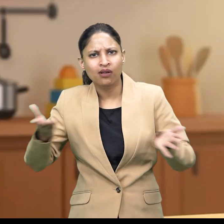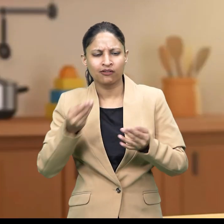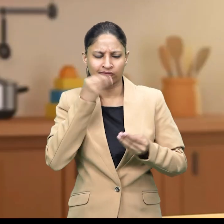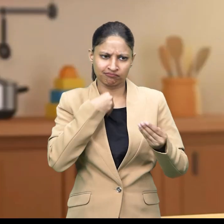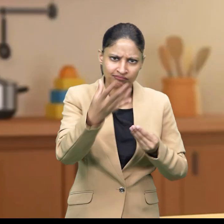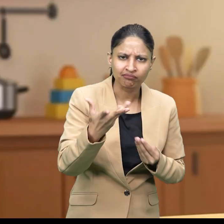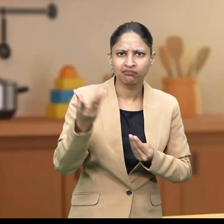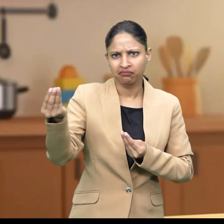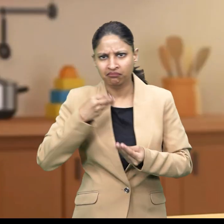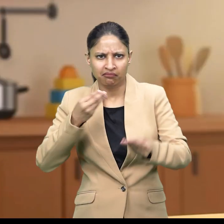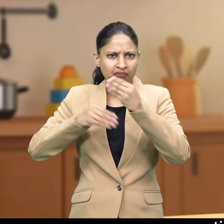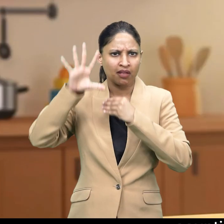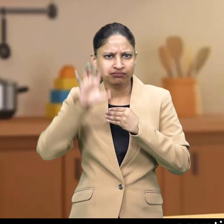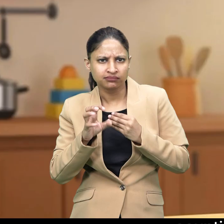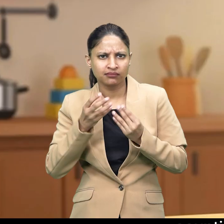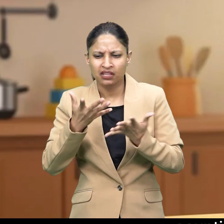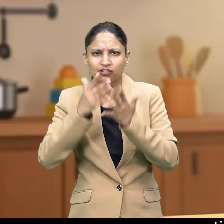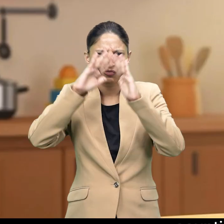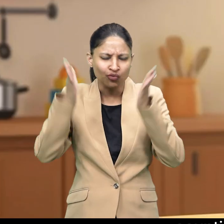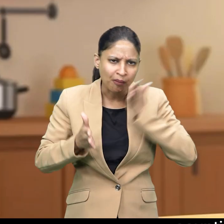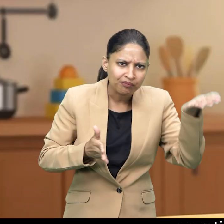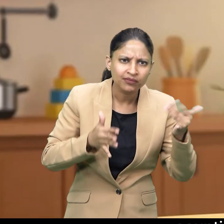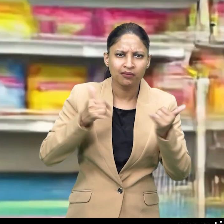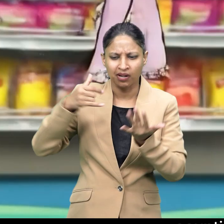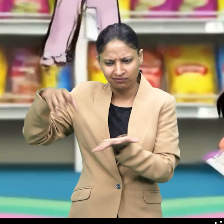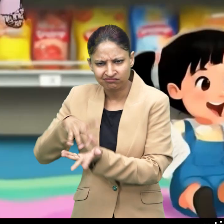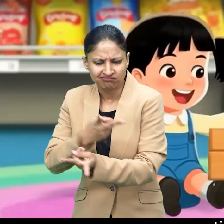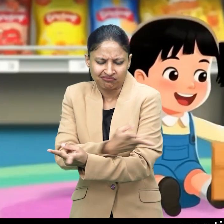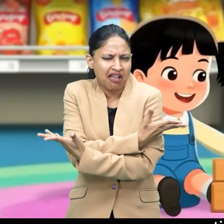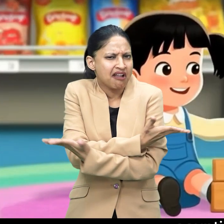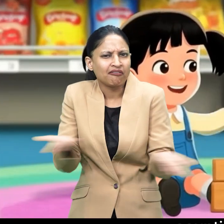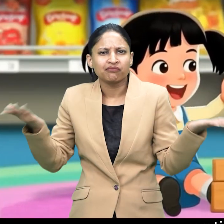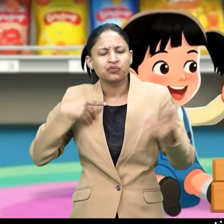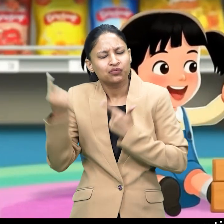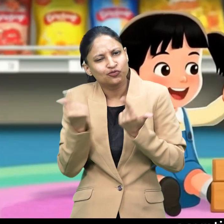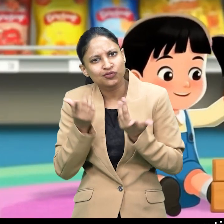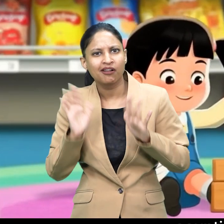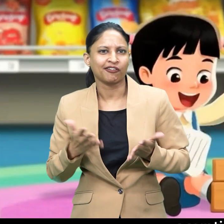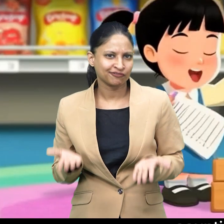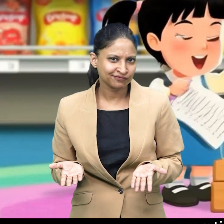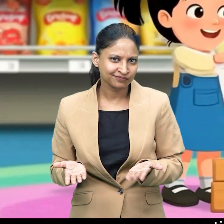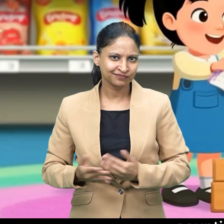While sharing food, counting toys, or even shopping.